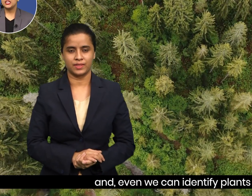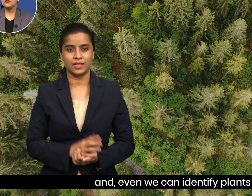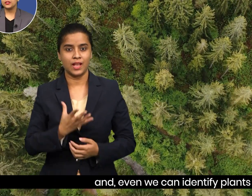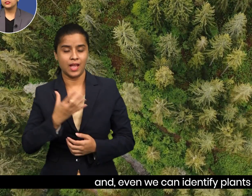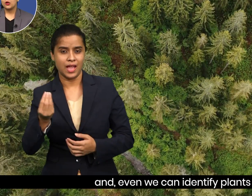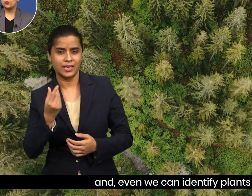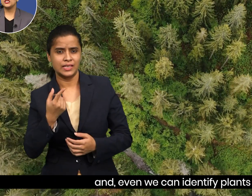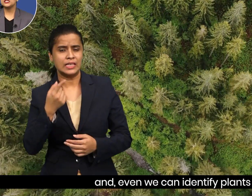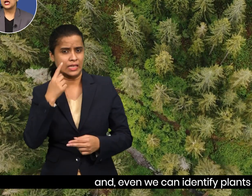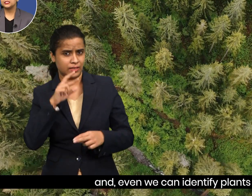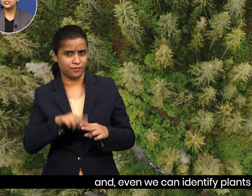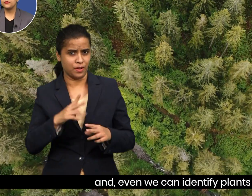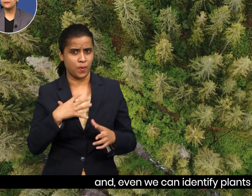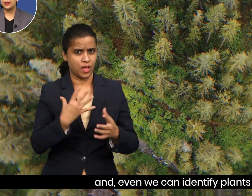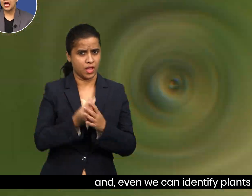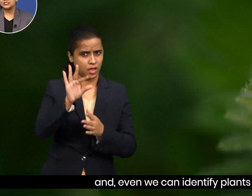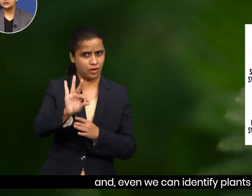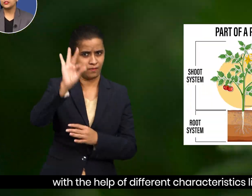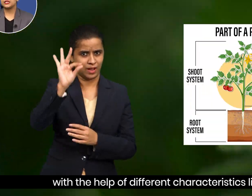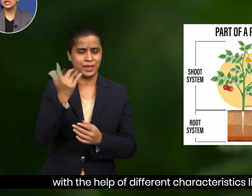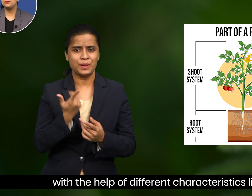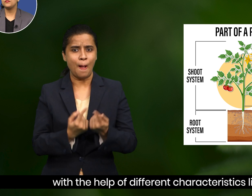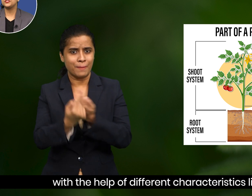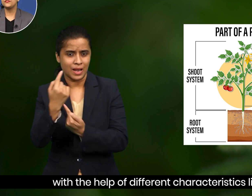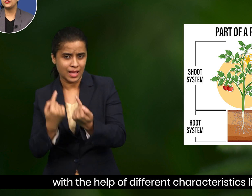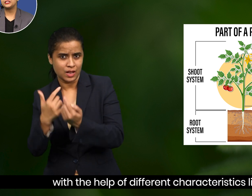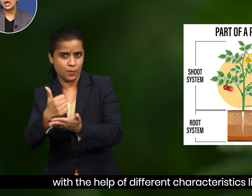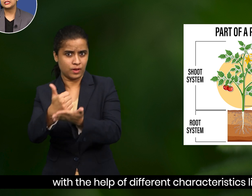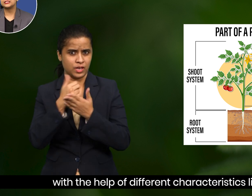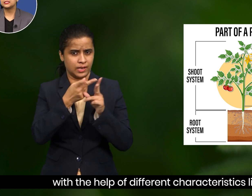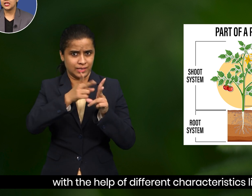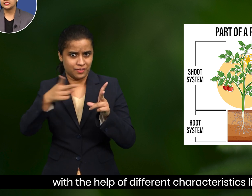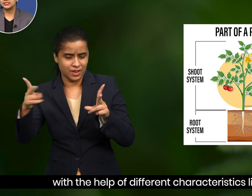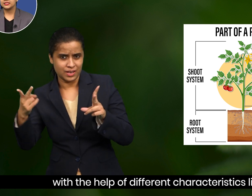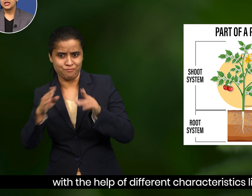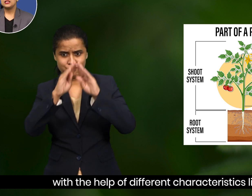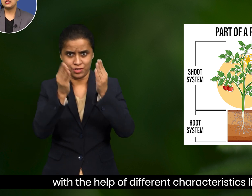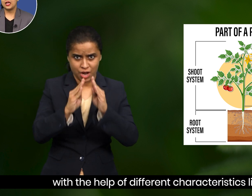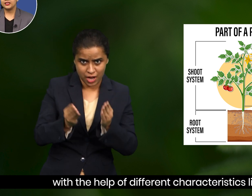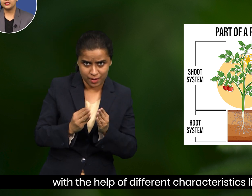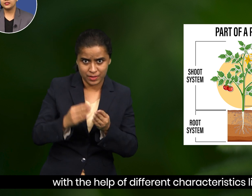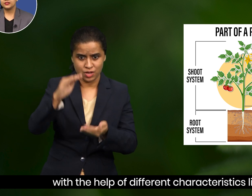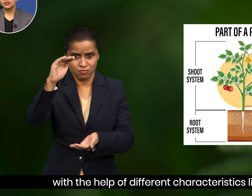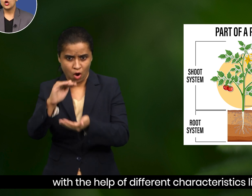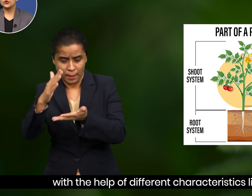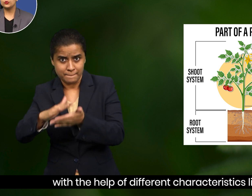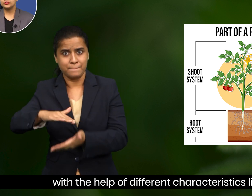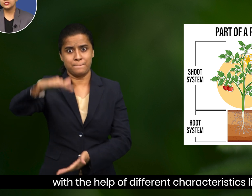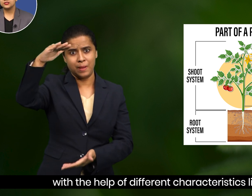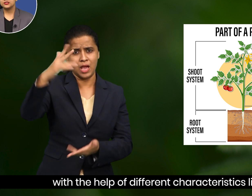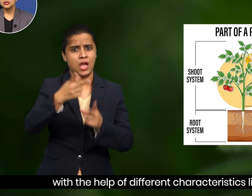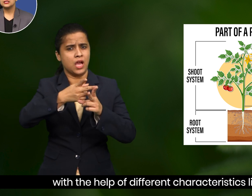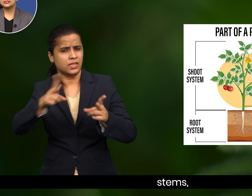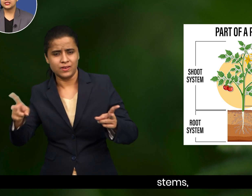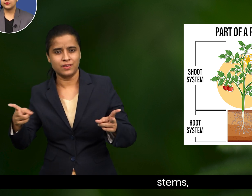And even we can identify plants with the help of different characteristics like